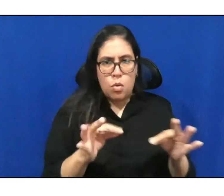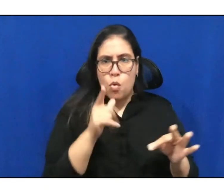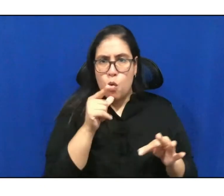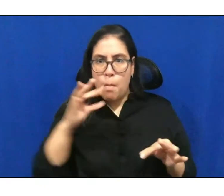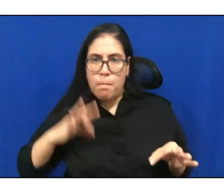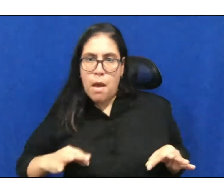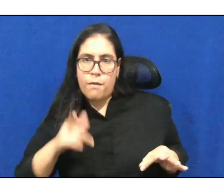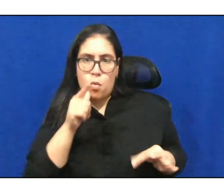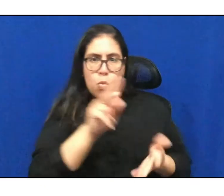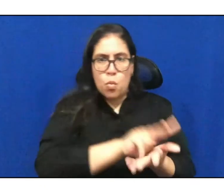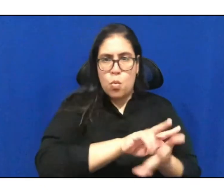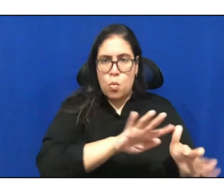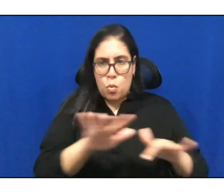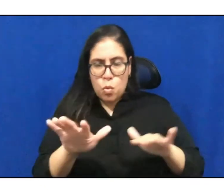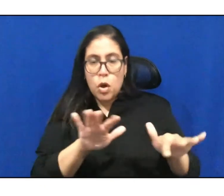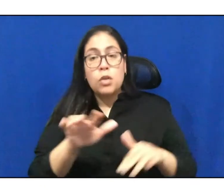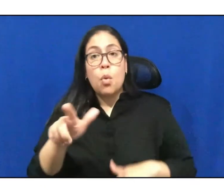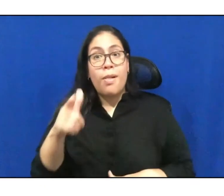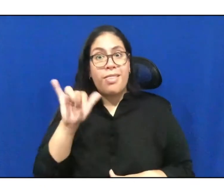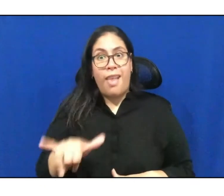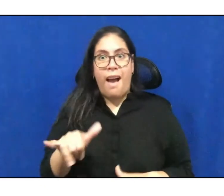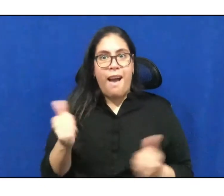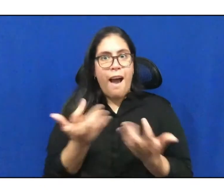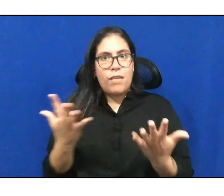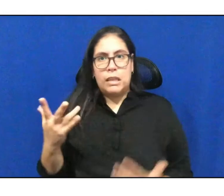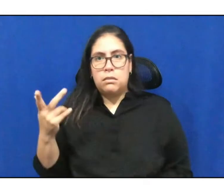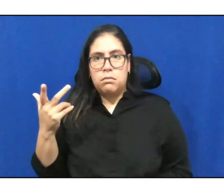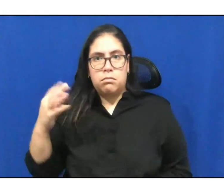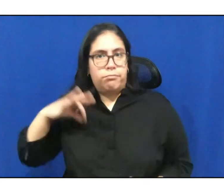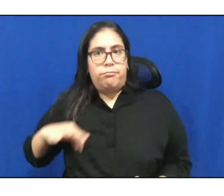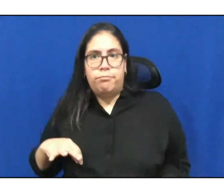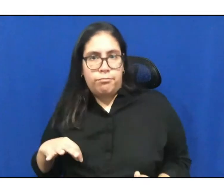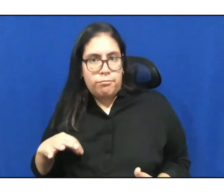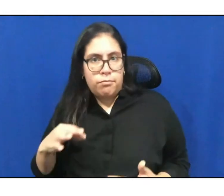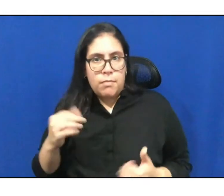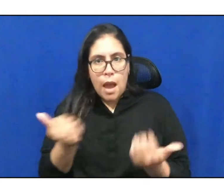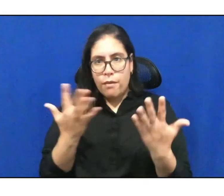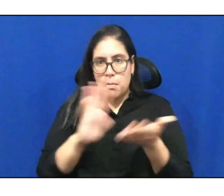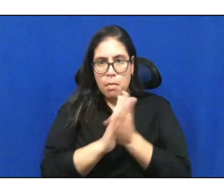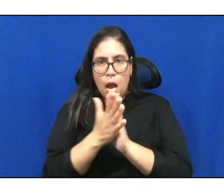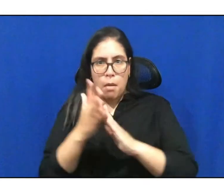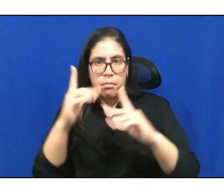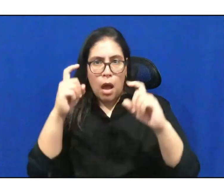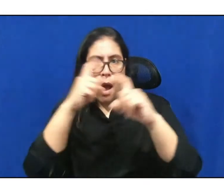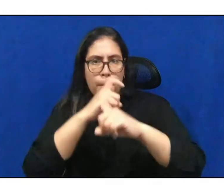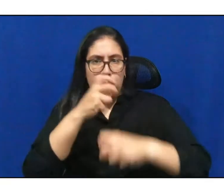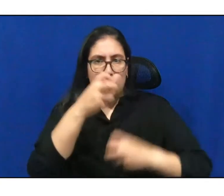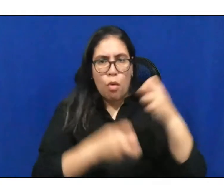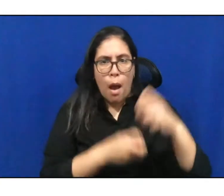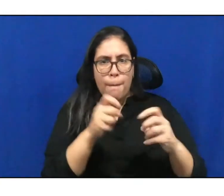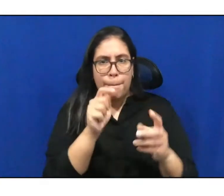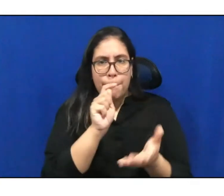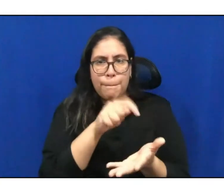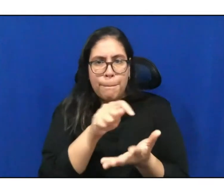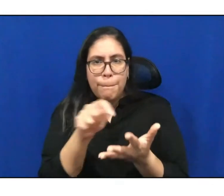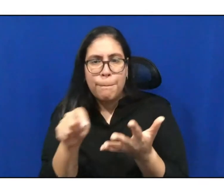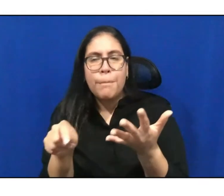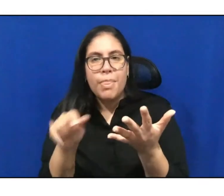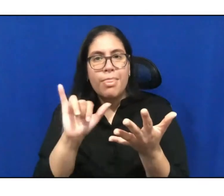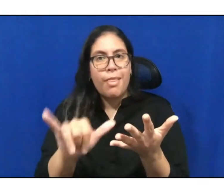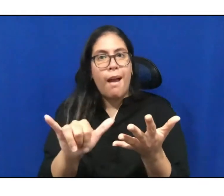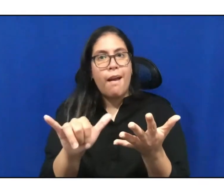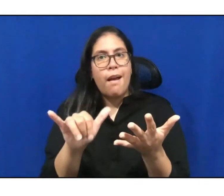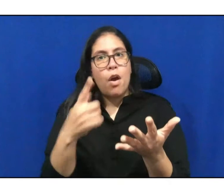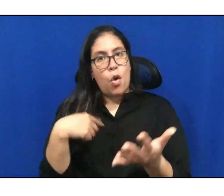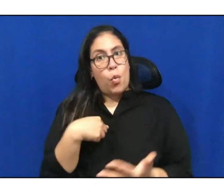archives, everything is game, and everything has to be complicated and problematized, right? And that's what we're